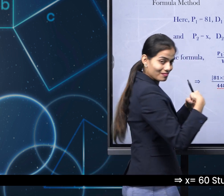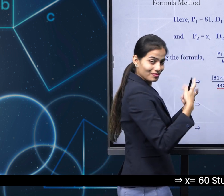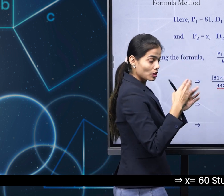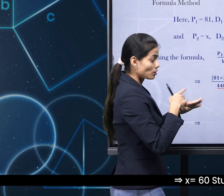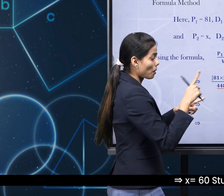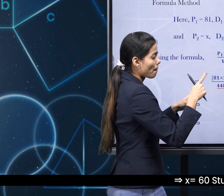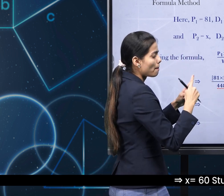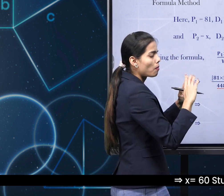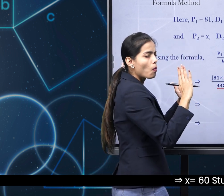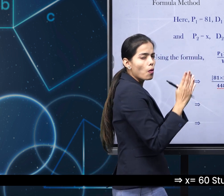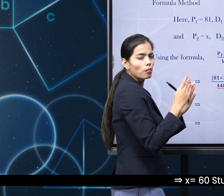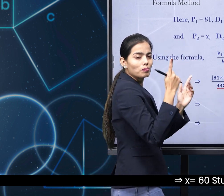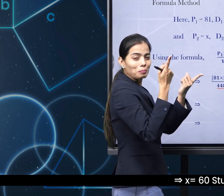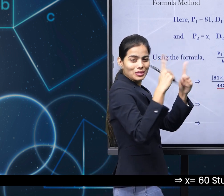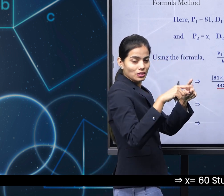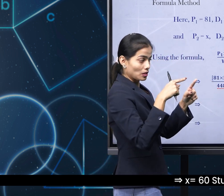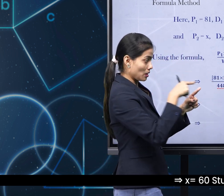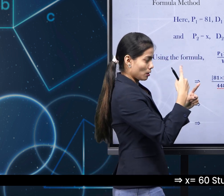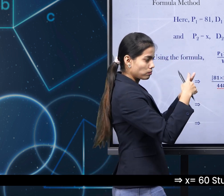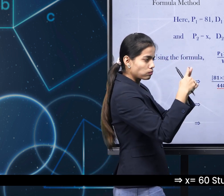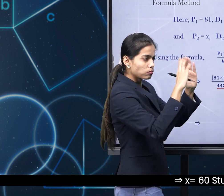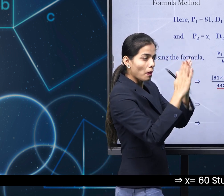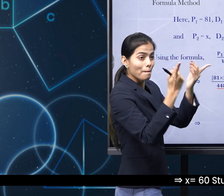X is equal to 60 students.